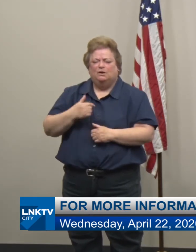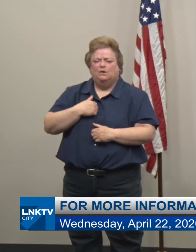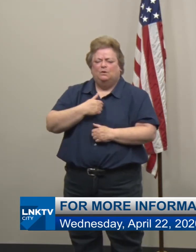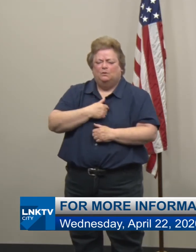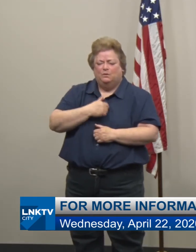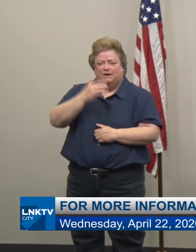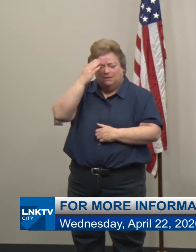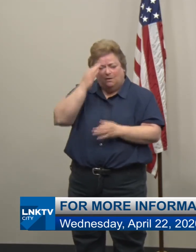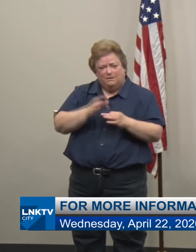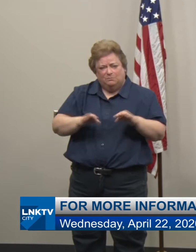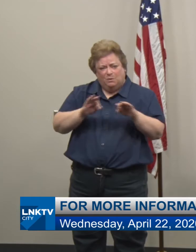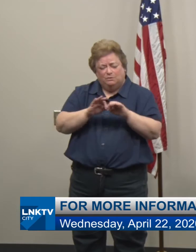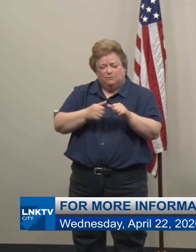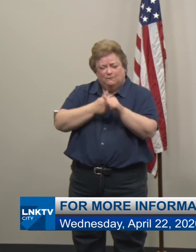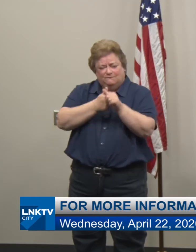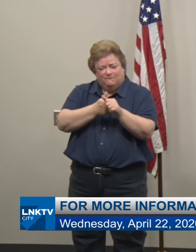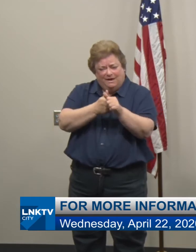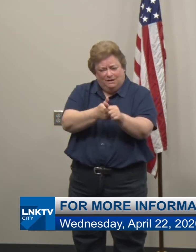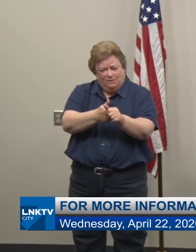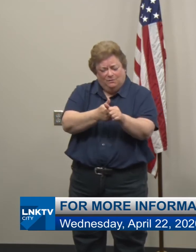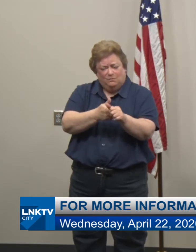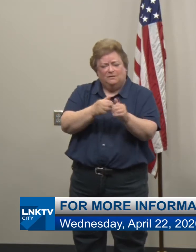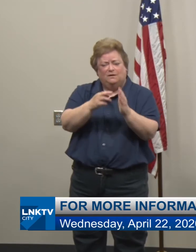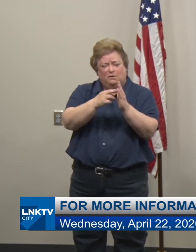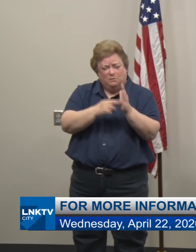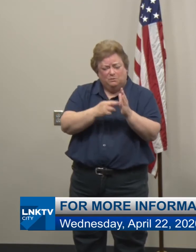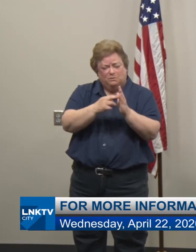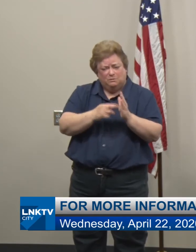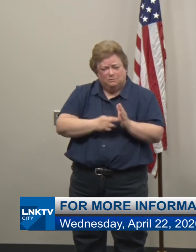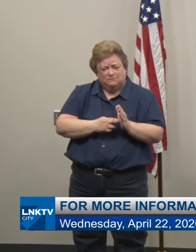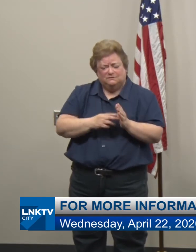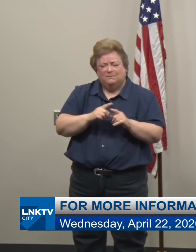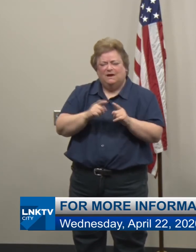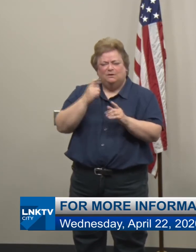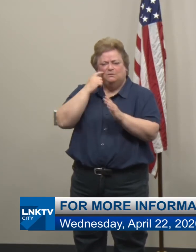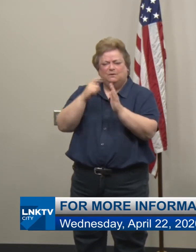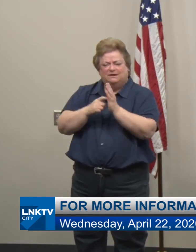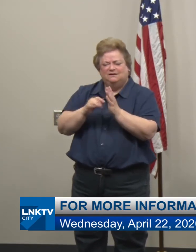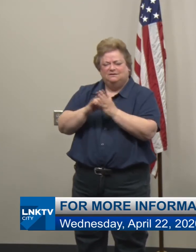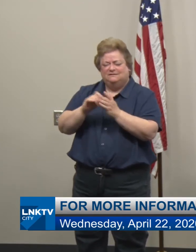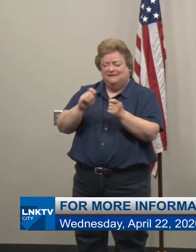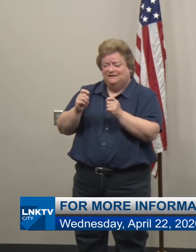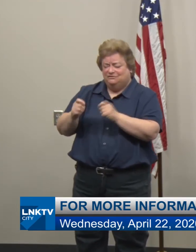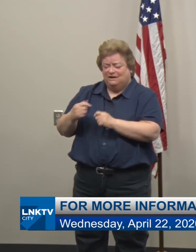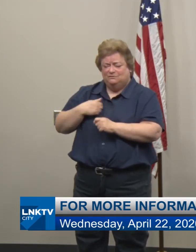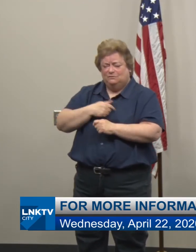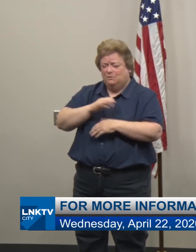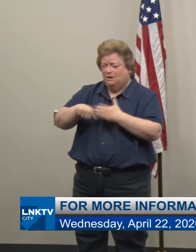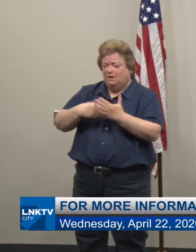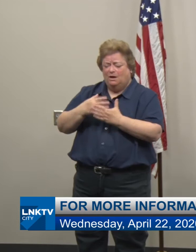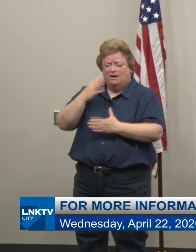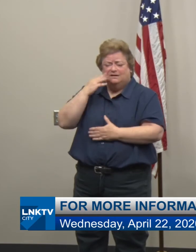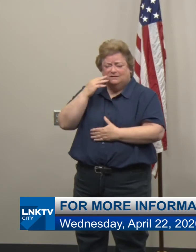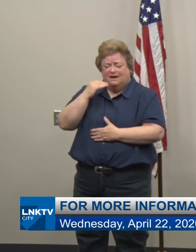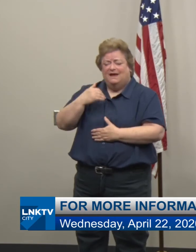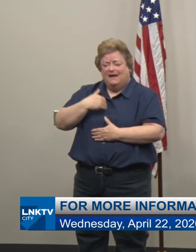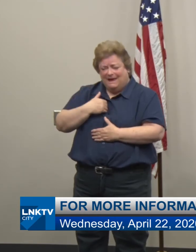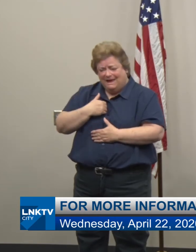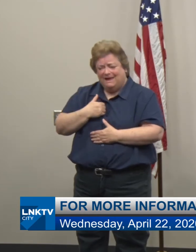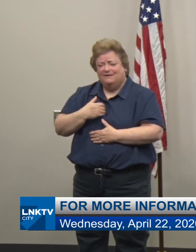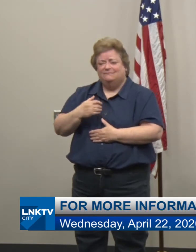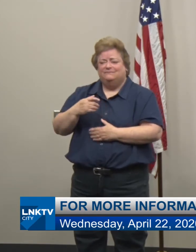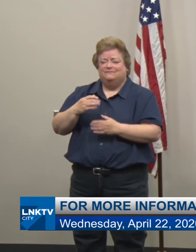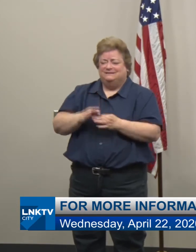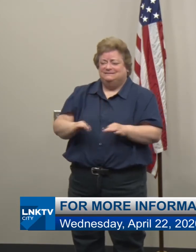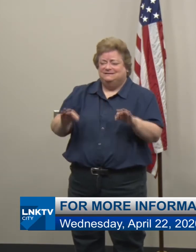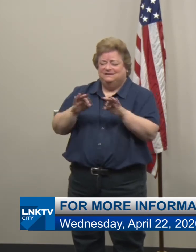latest health guidelines and directives, we do recognize that the changes we're all experiencing have significant physical and